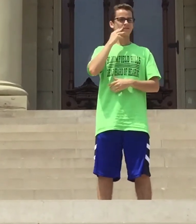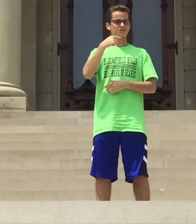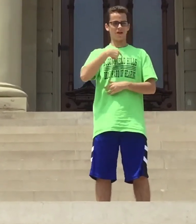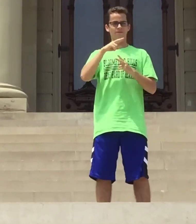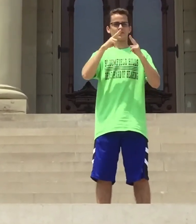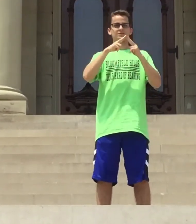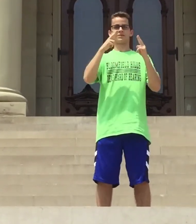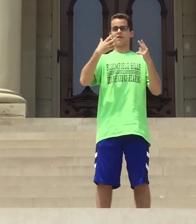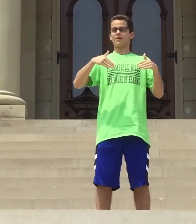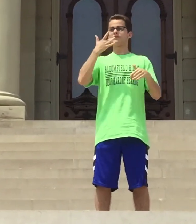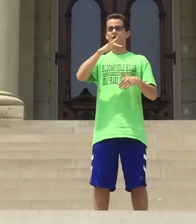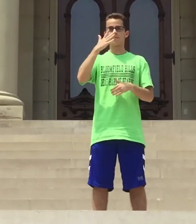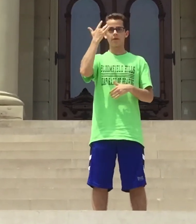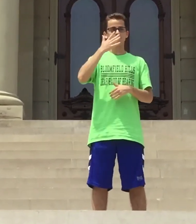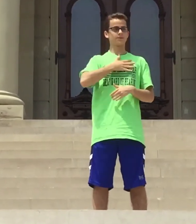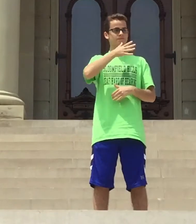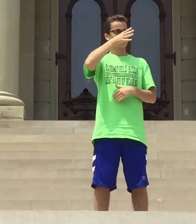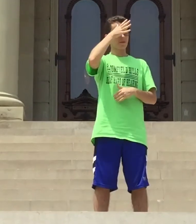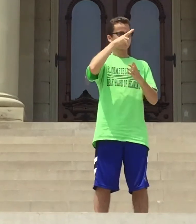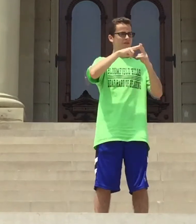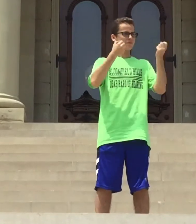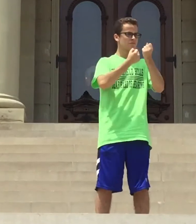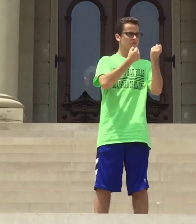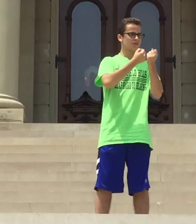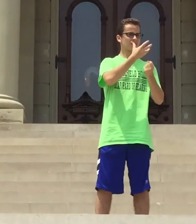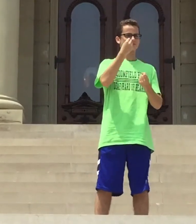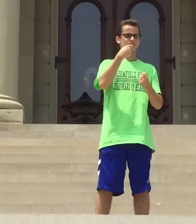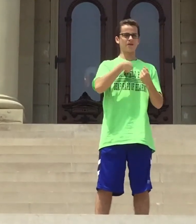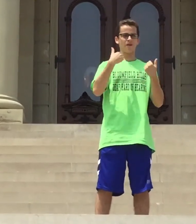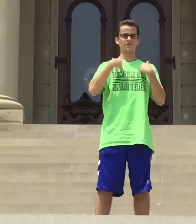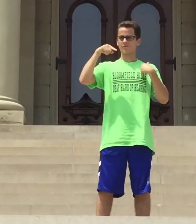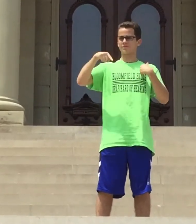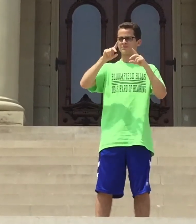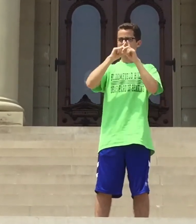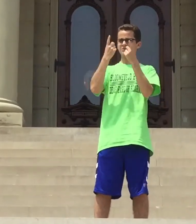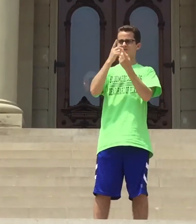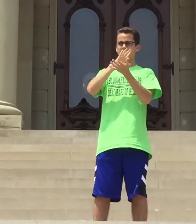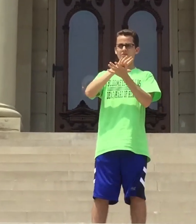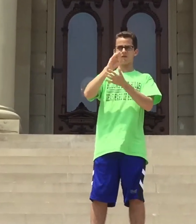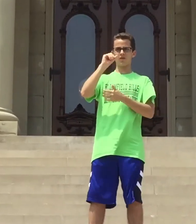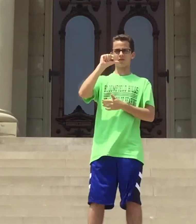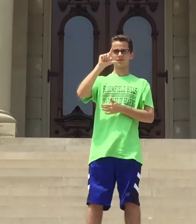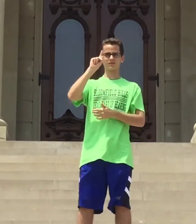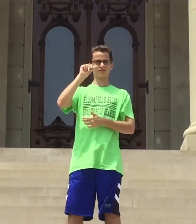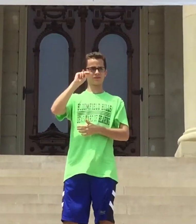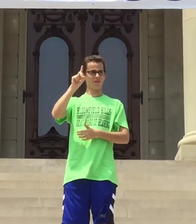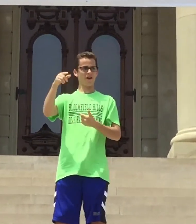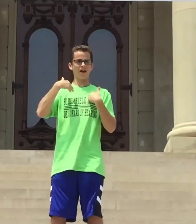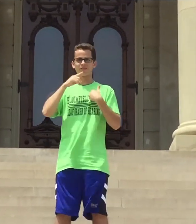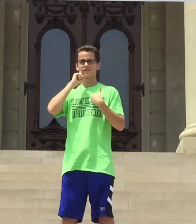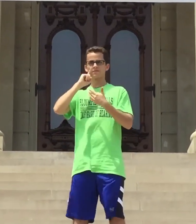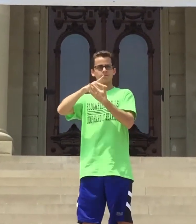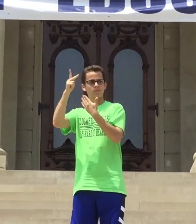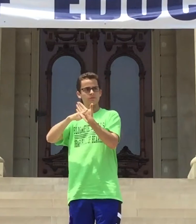and I have been very fortunate and very blessed because my parents were very supportive and were